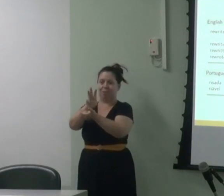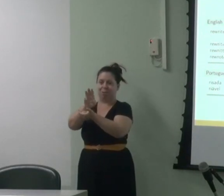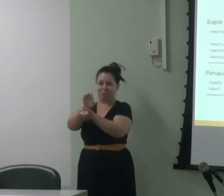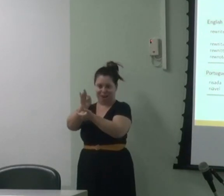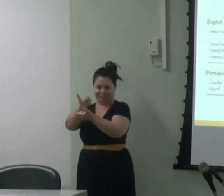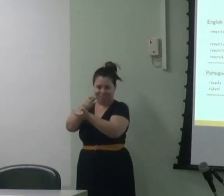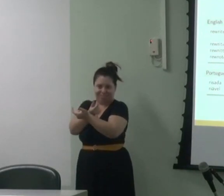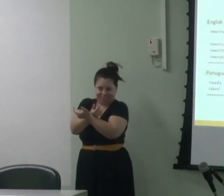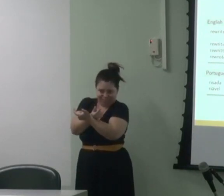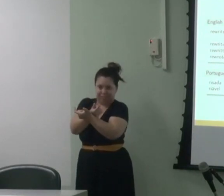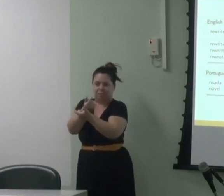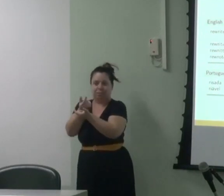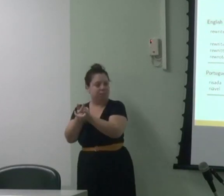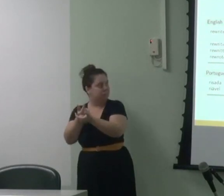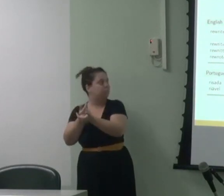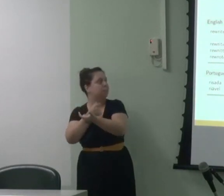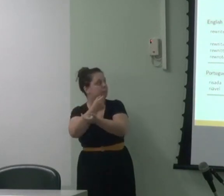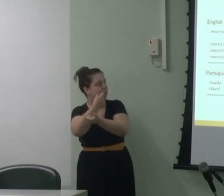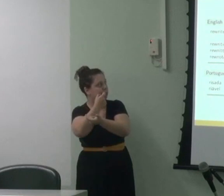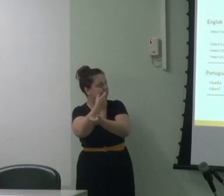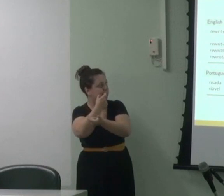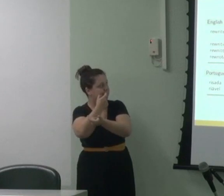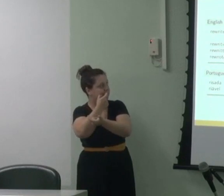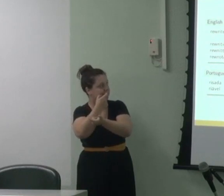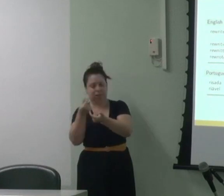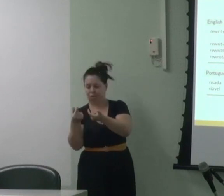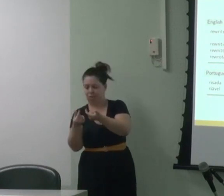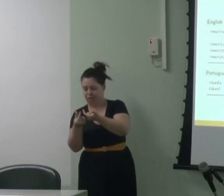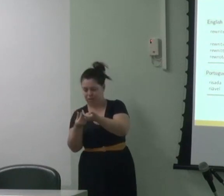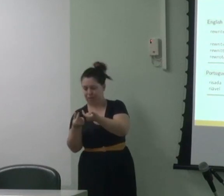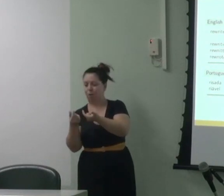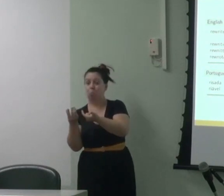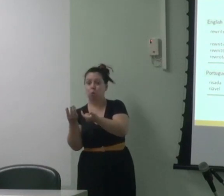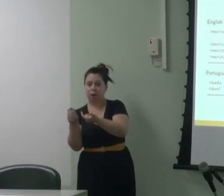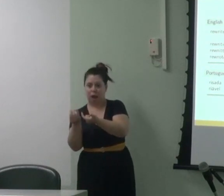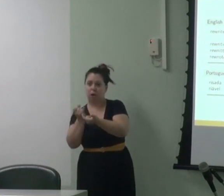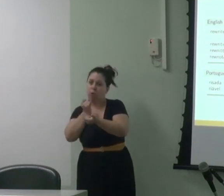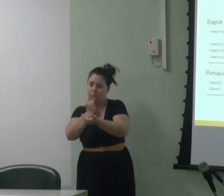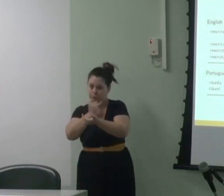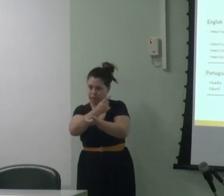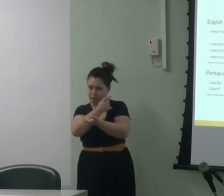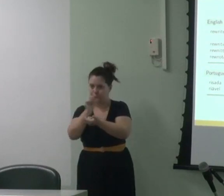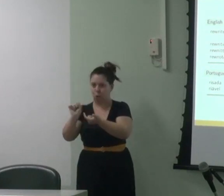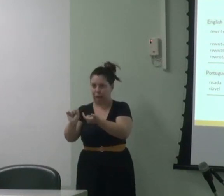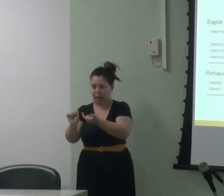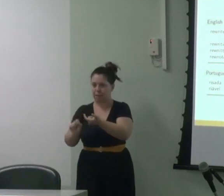of speech, and then we have the word form